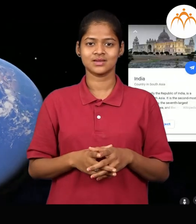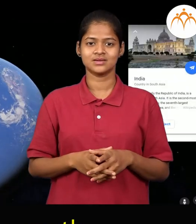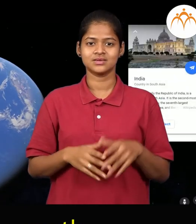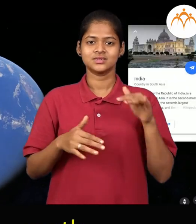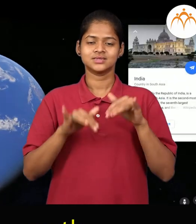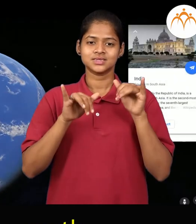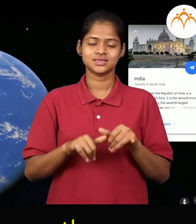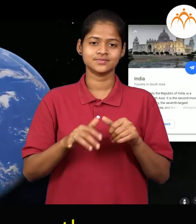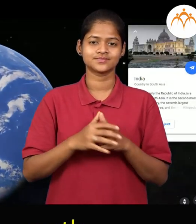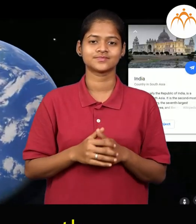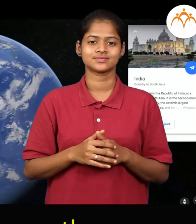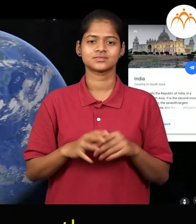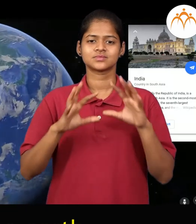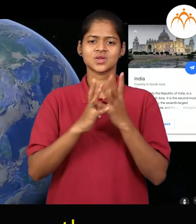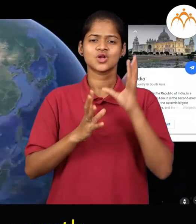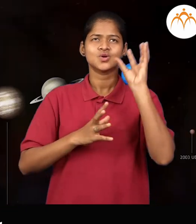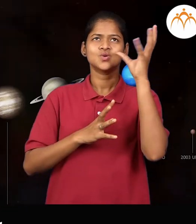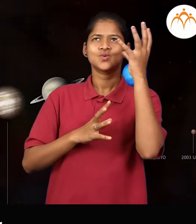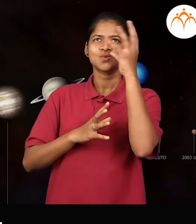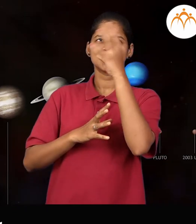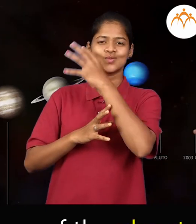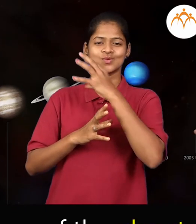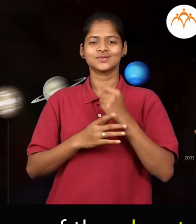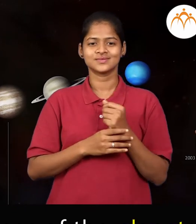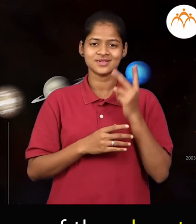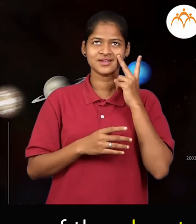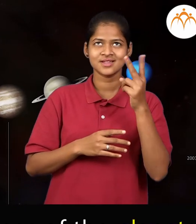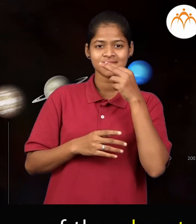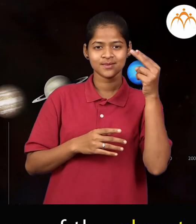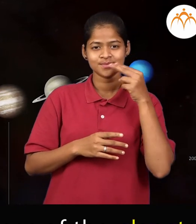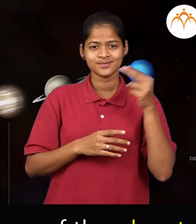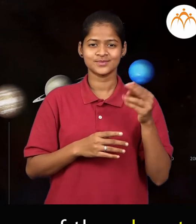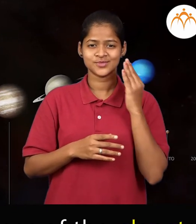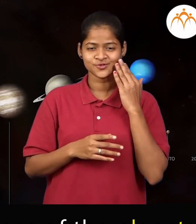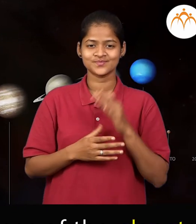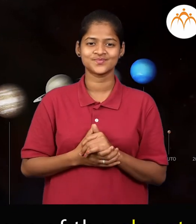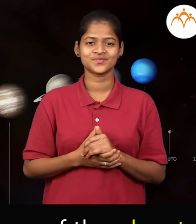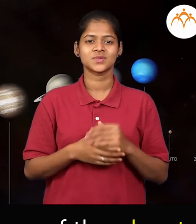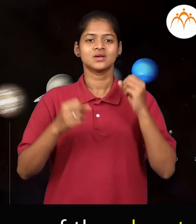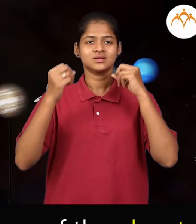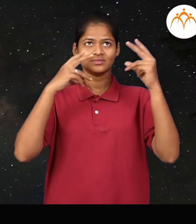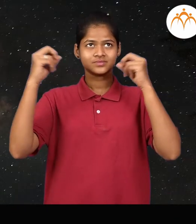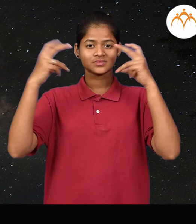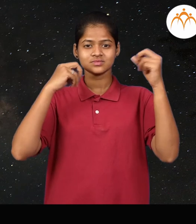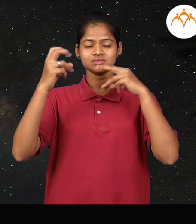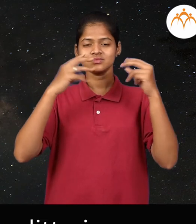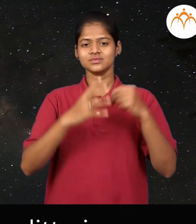We live on the earth. Planet. You should find out names of the planets. Stars. We